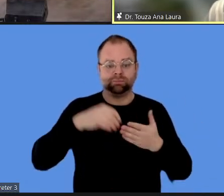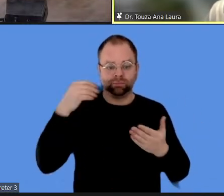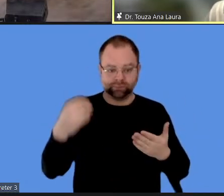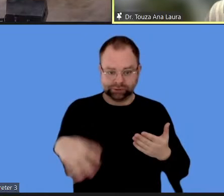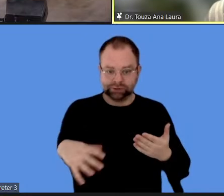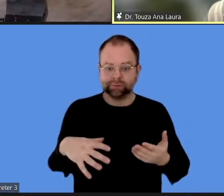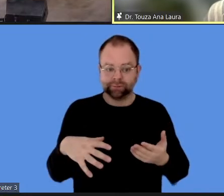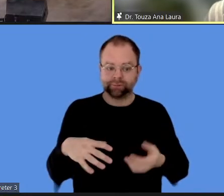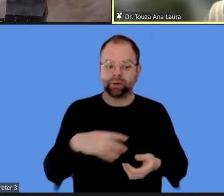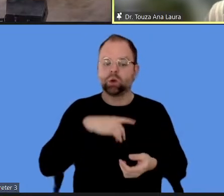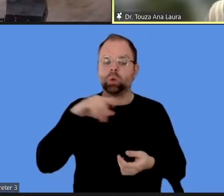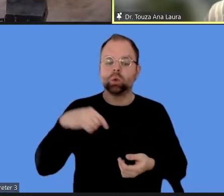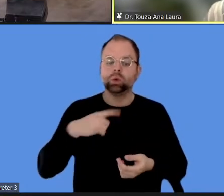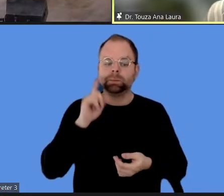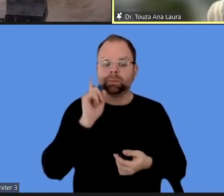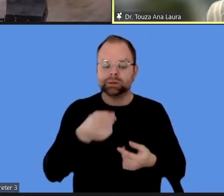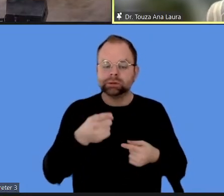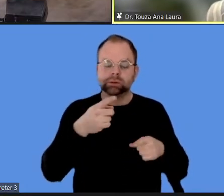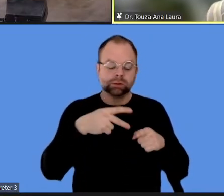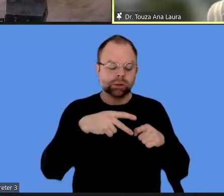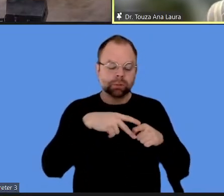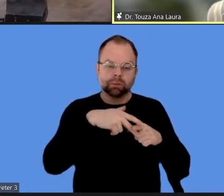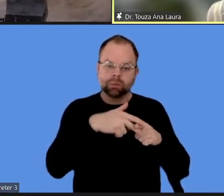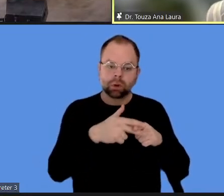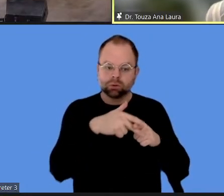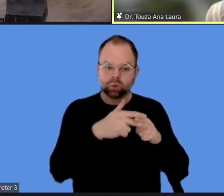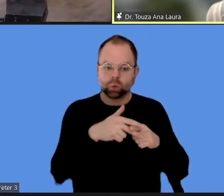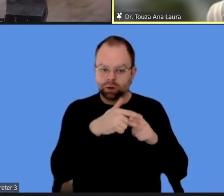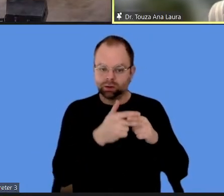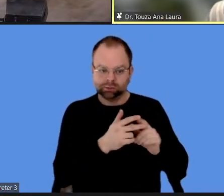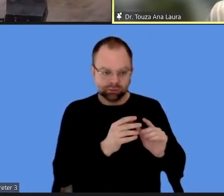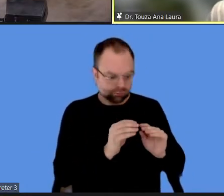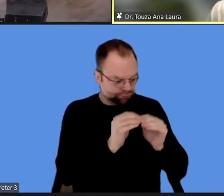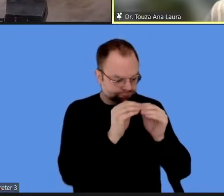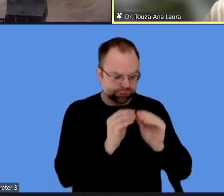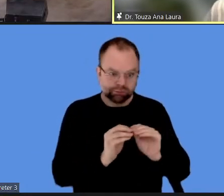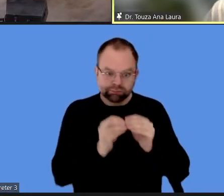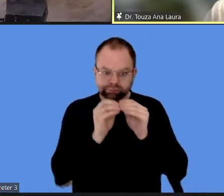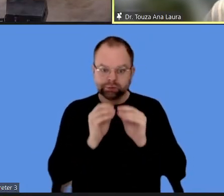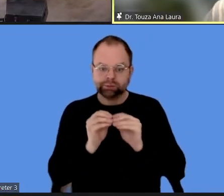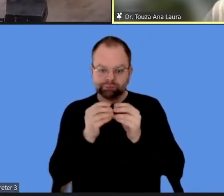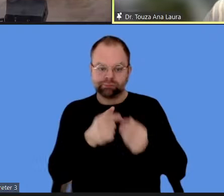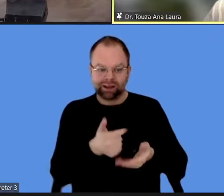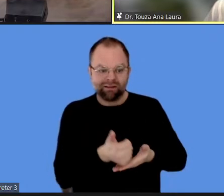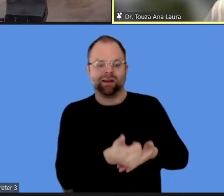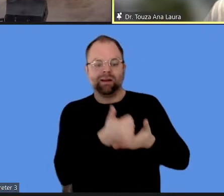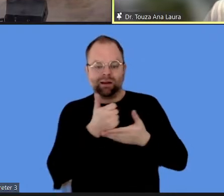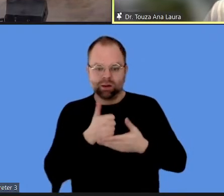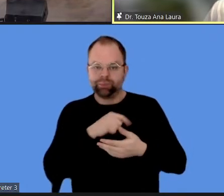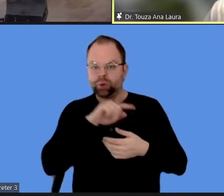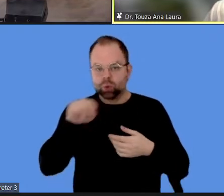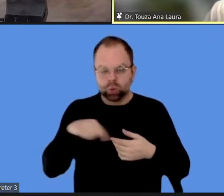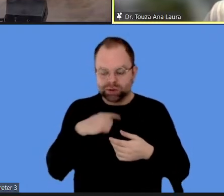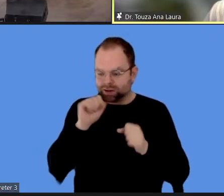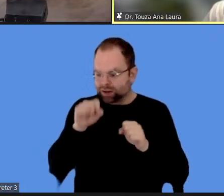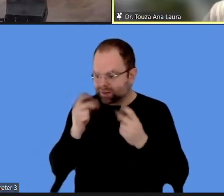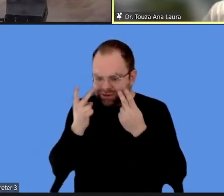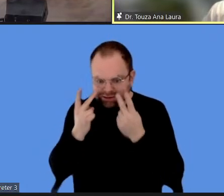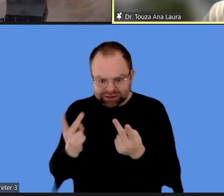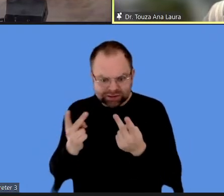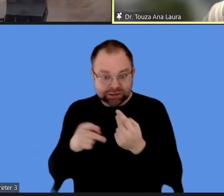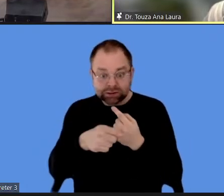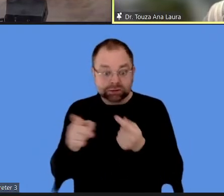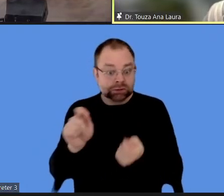finance, ready to do this assessment every year. So we are preparing